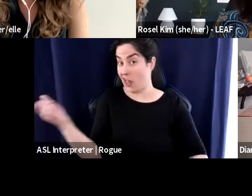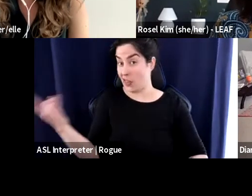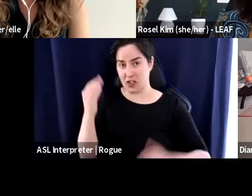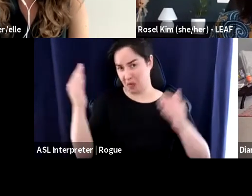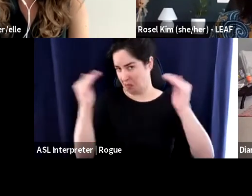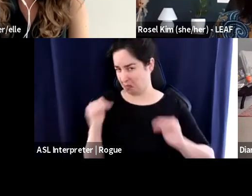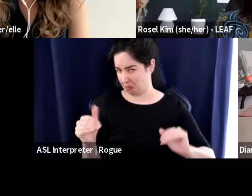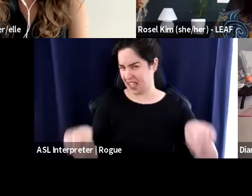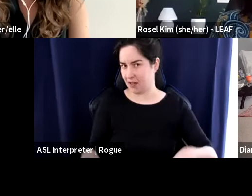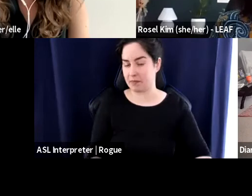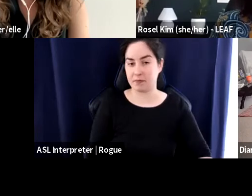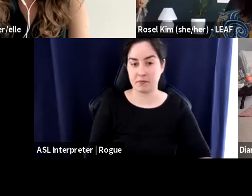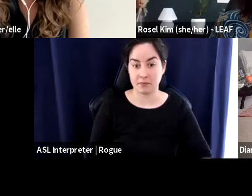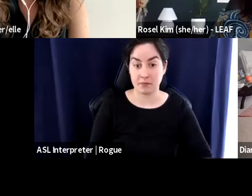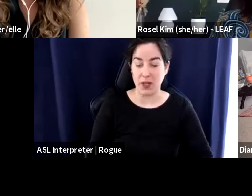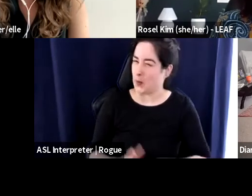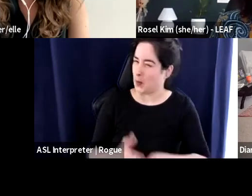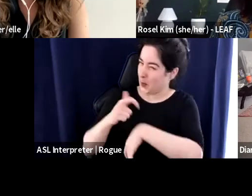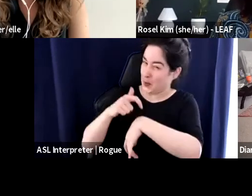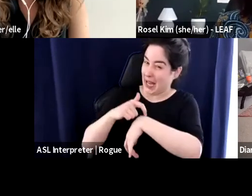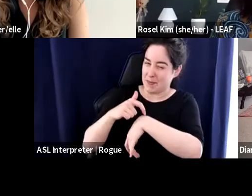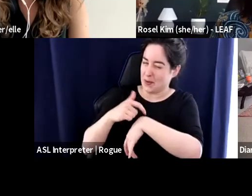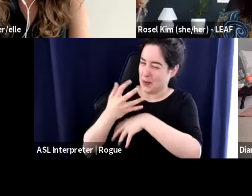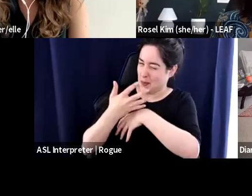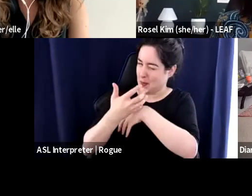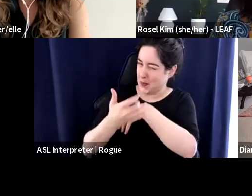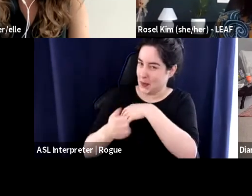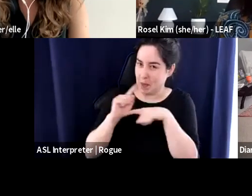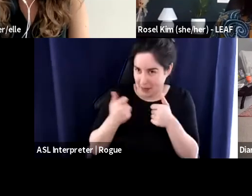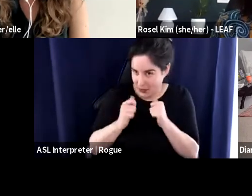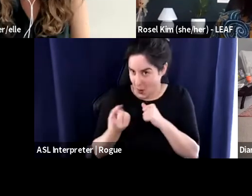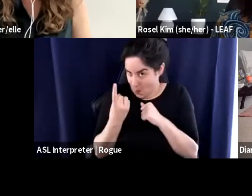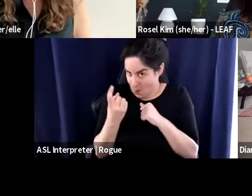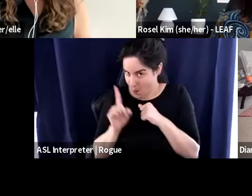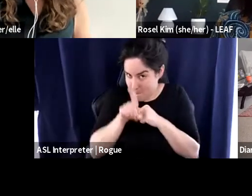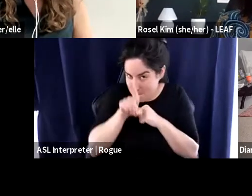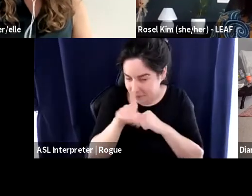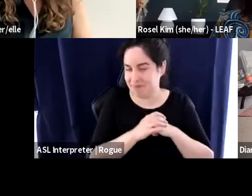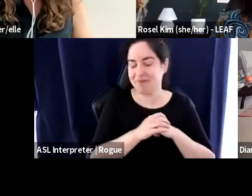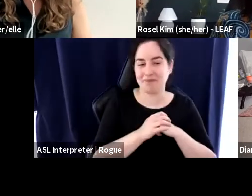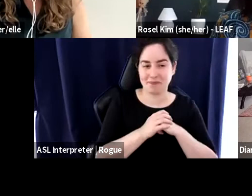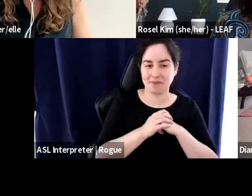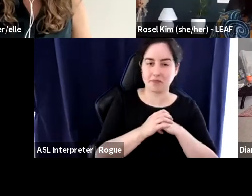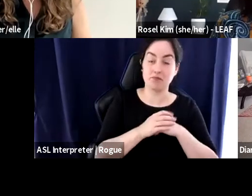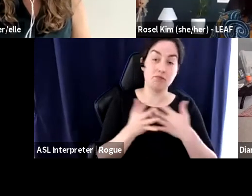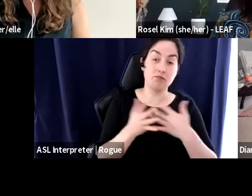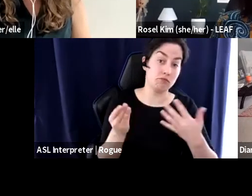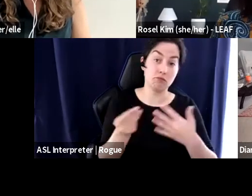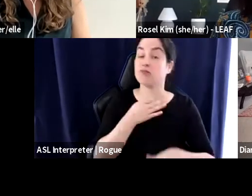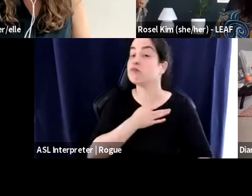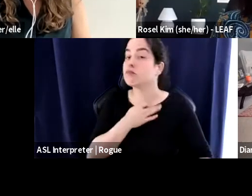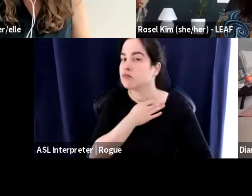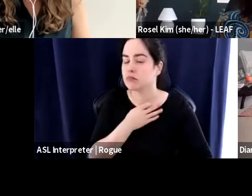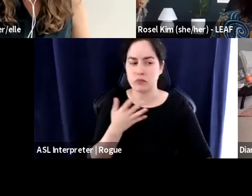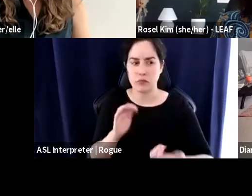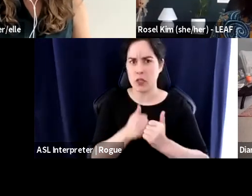good. Okay, we are a bit tight on time, but I'm going to sneak in one more question if that's okay. So there's a couple of questions wondering about how do you get